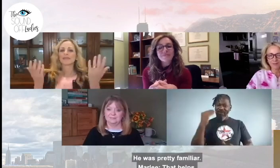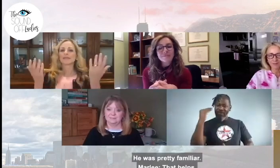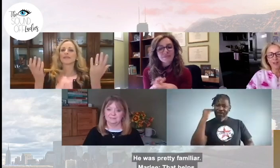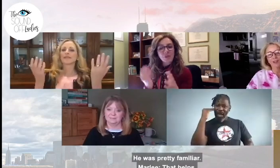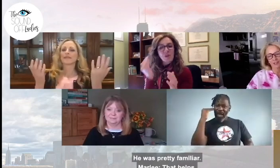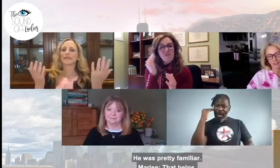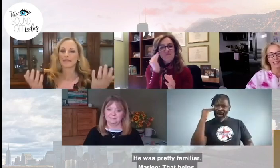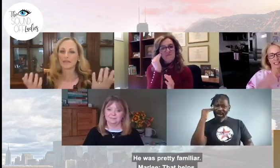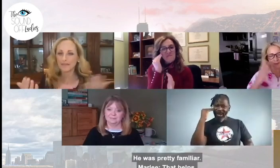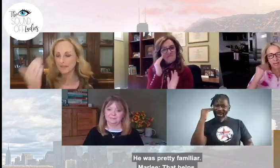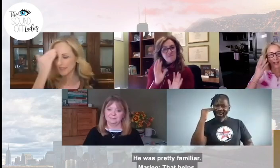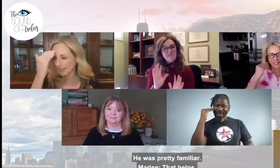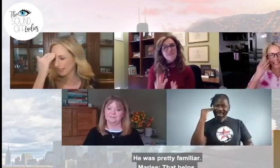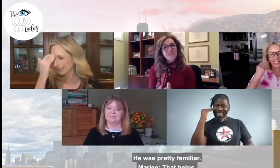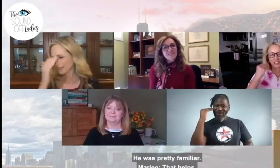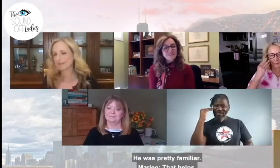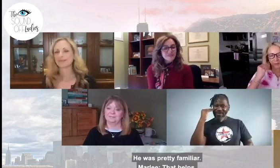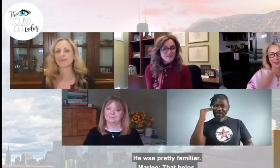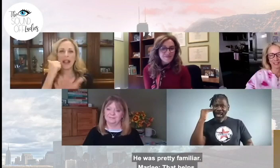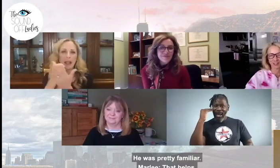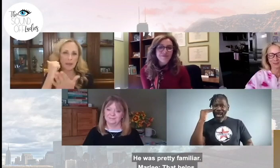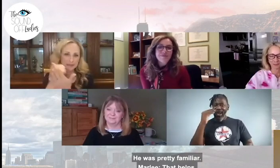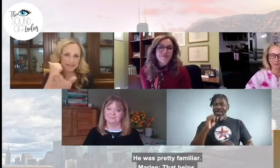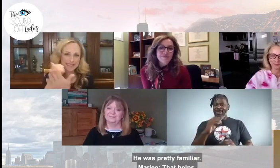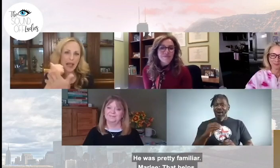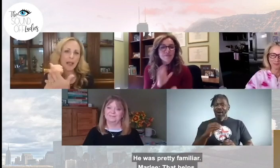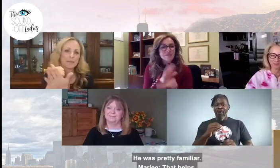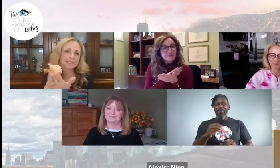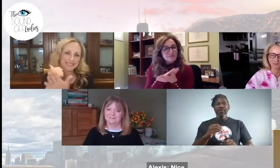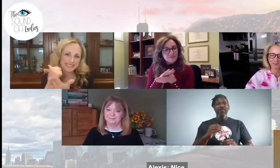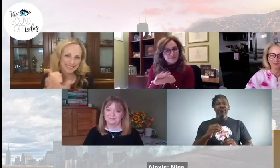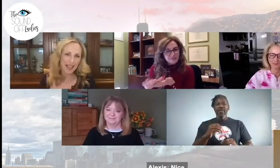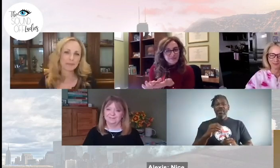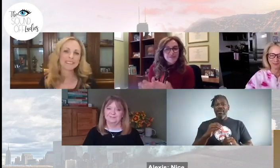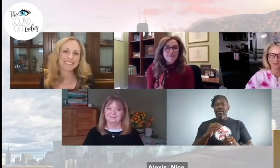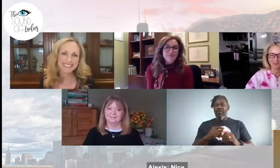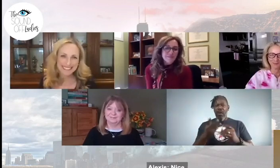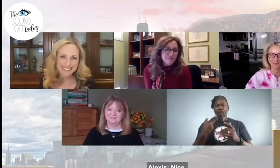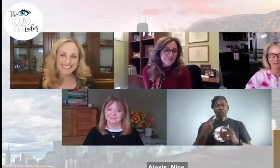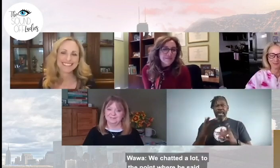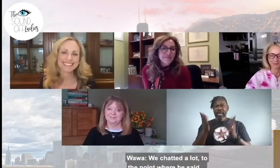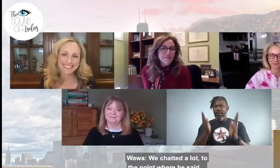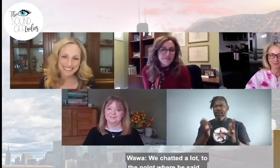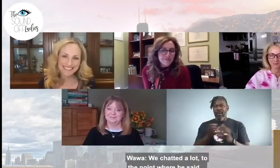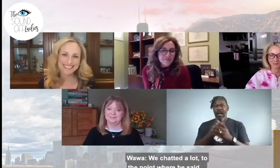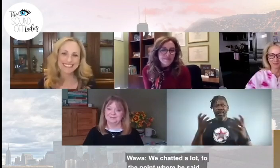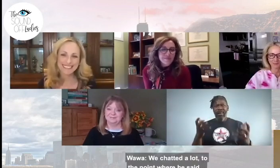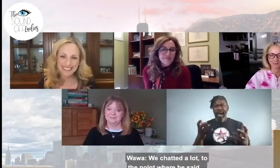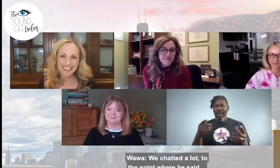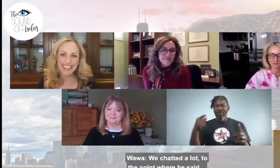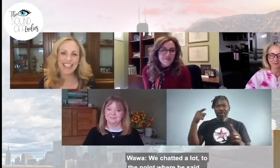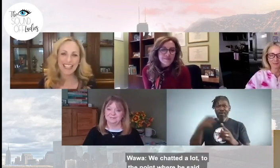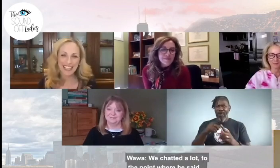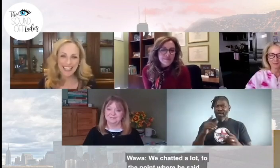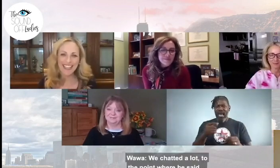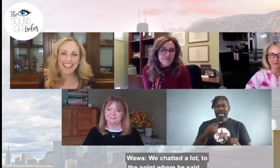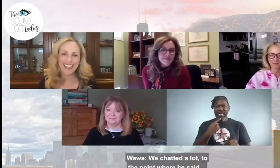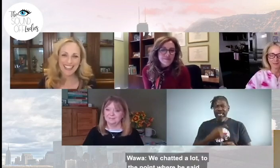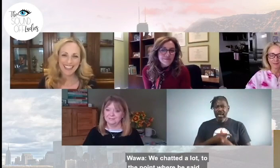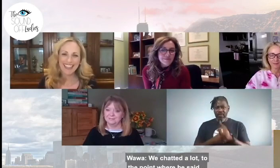in the past, so he was really familiar with that. Great, nice. We discussed a